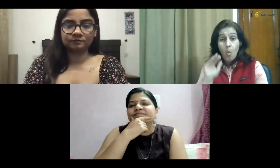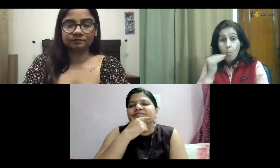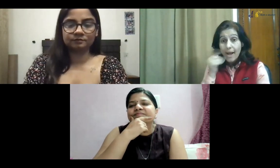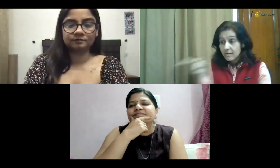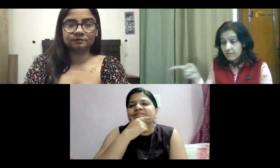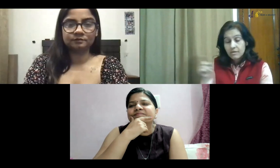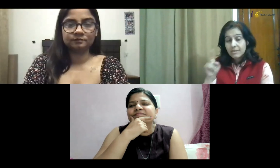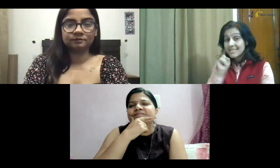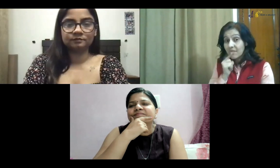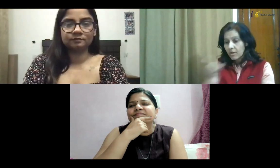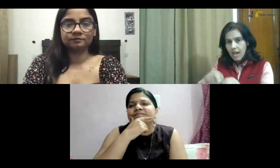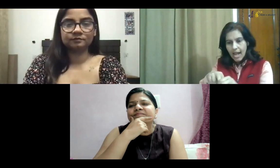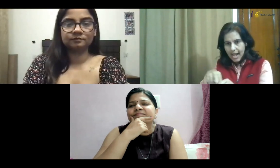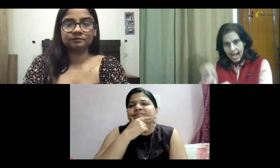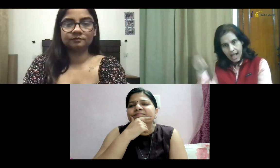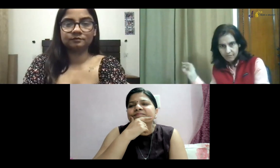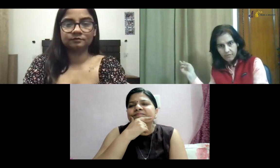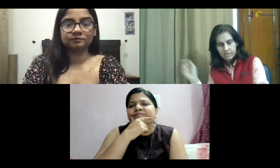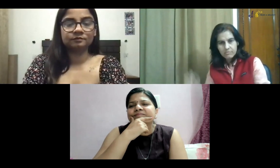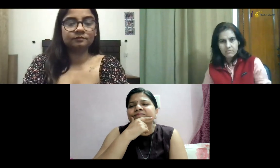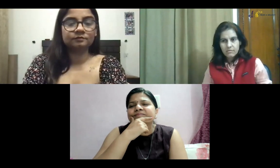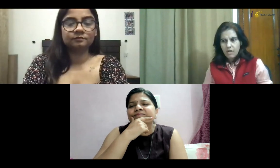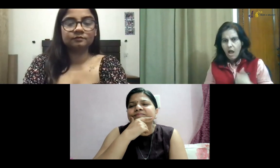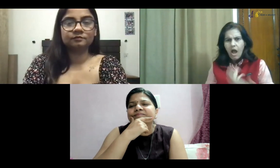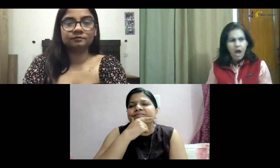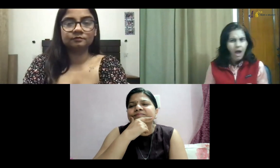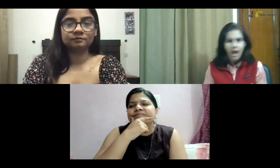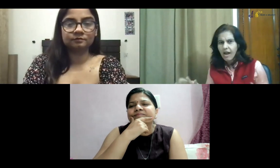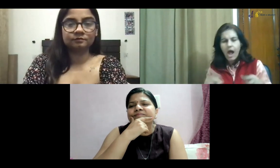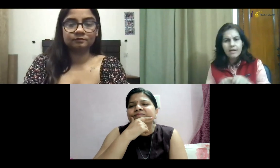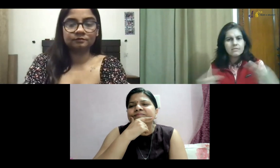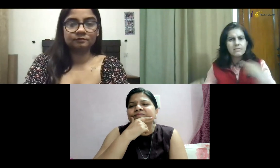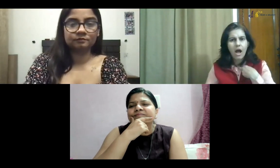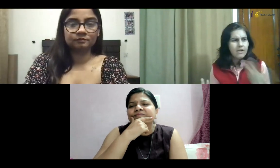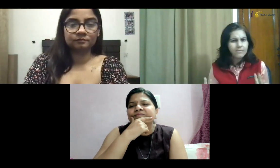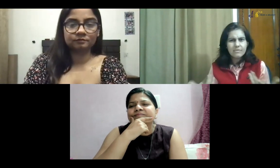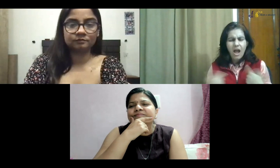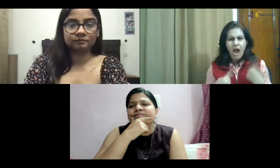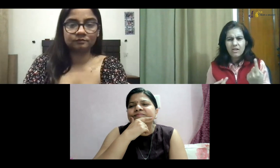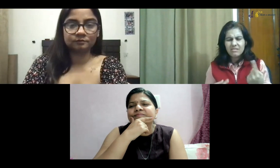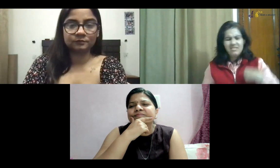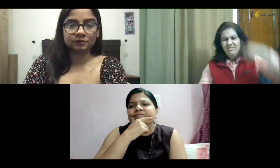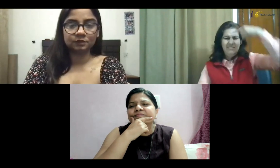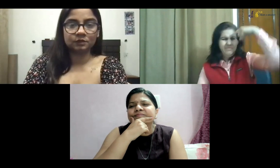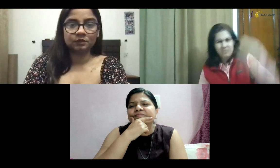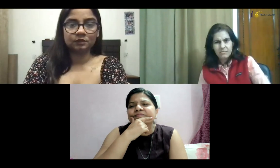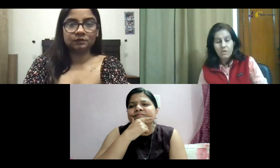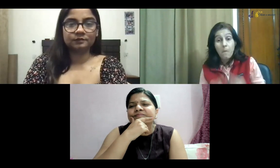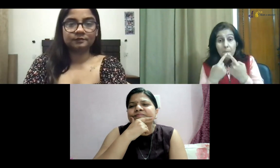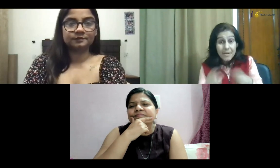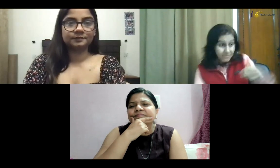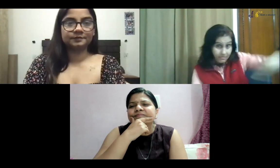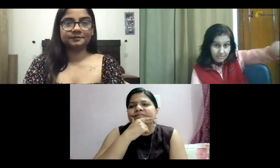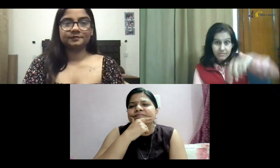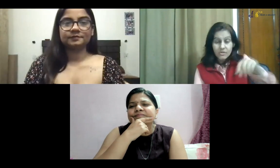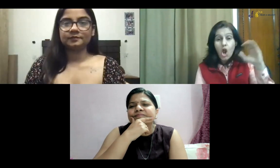wasn't interested in studying much, but when that deaf person left, my friend left, so I was stuck.